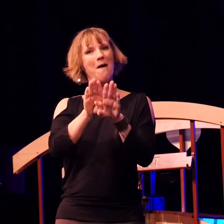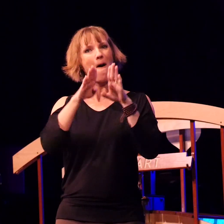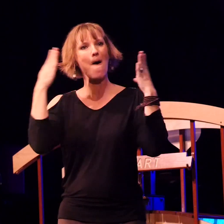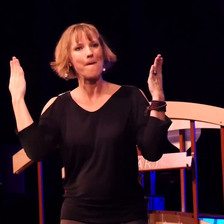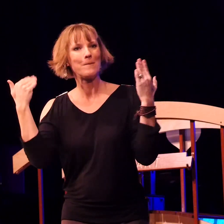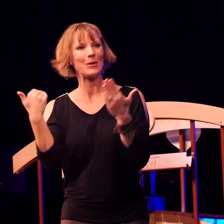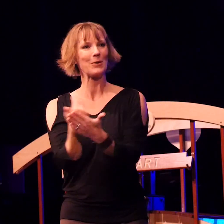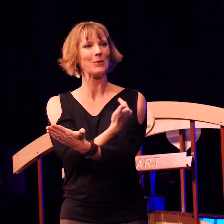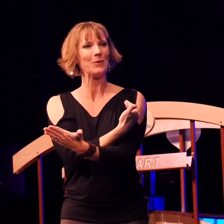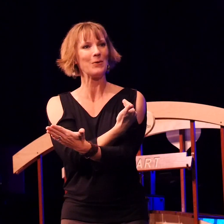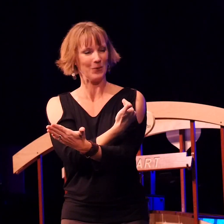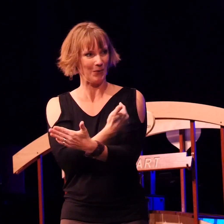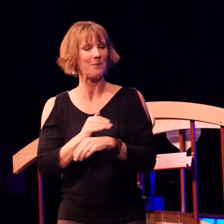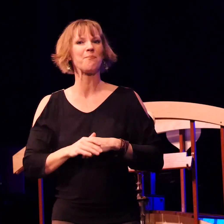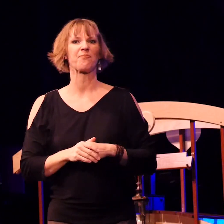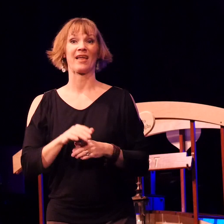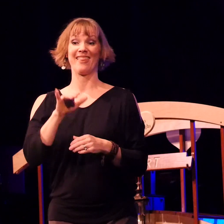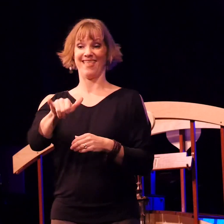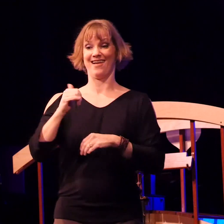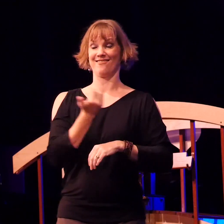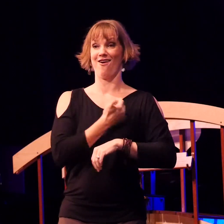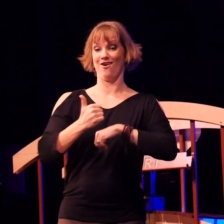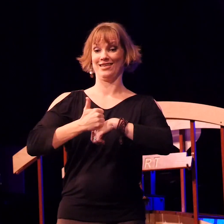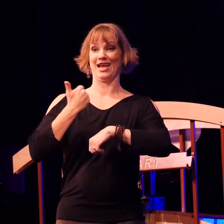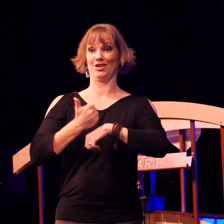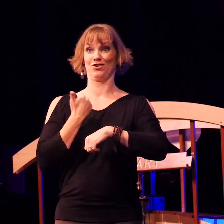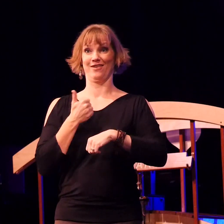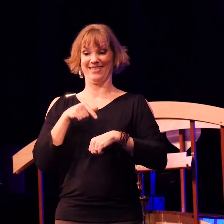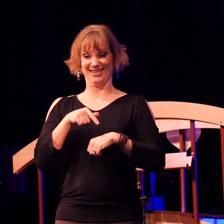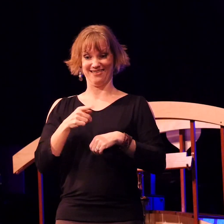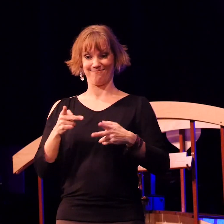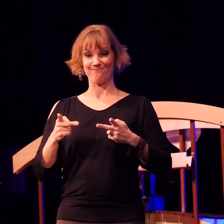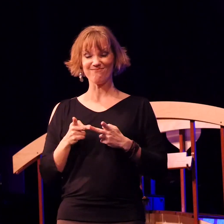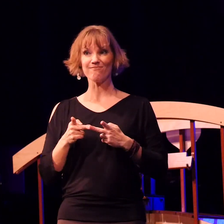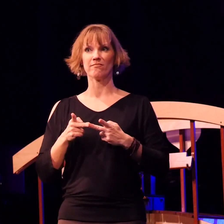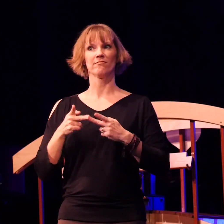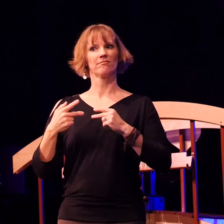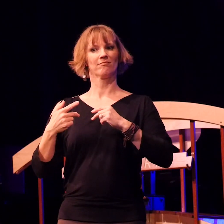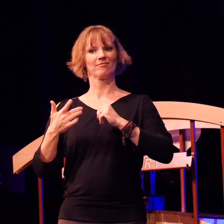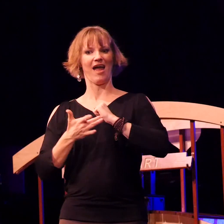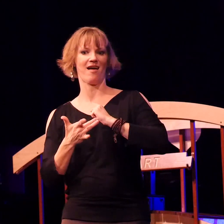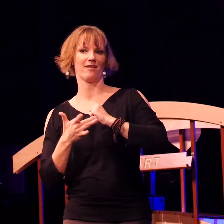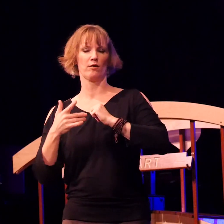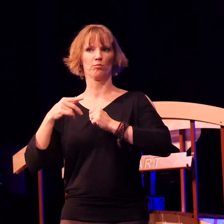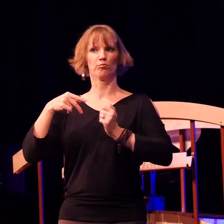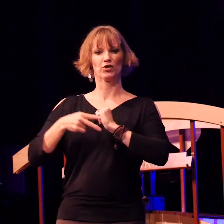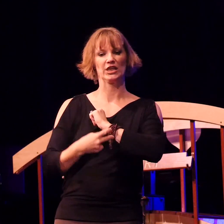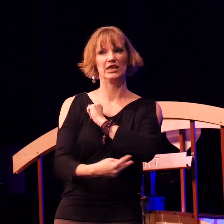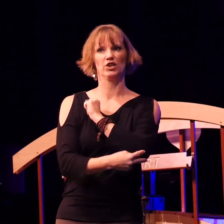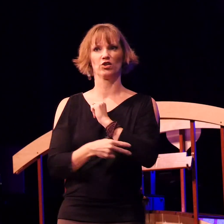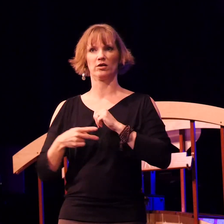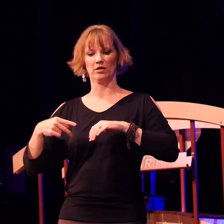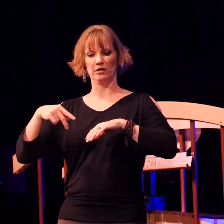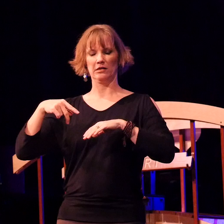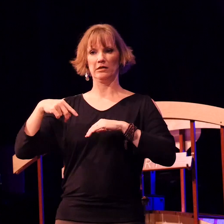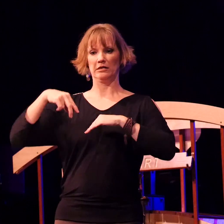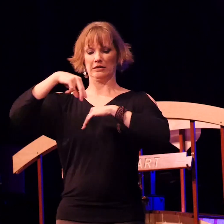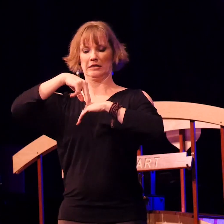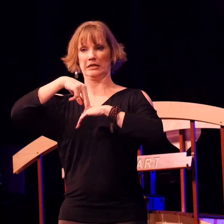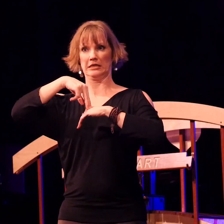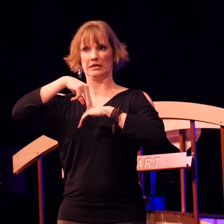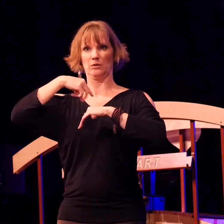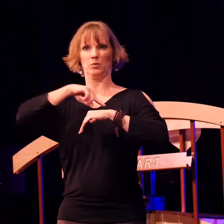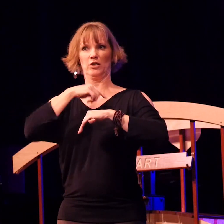newness. And that's the danger at this particular point in this technology of bridging, is that we'll try to